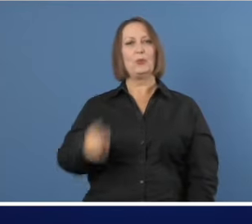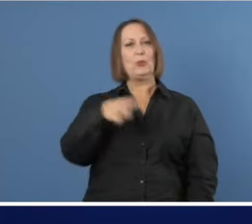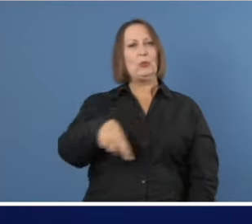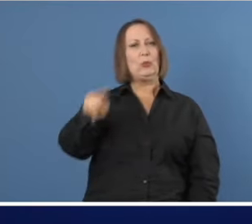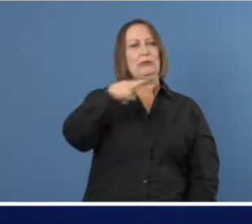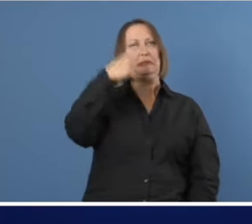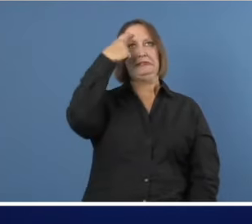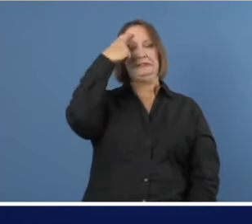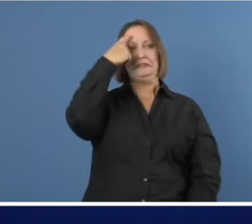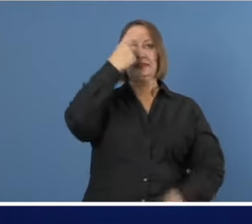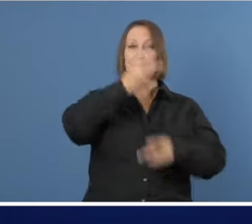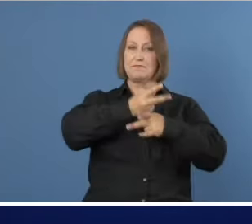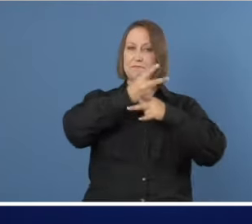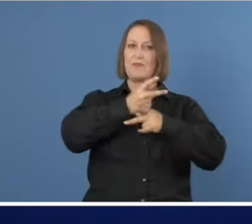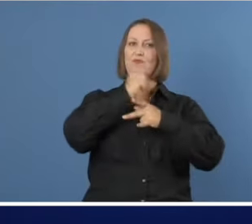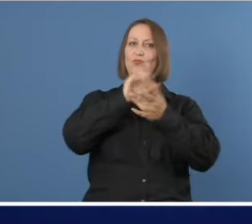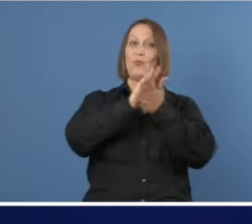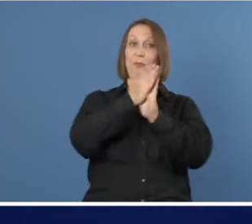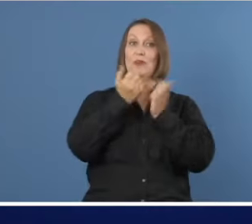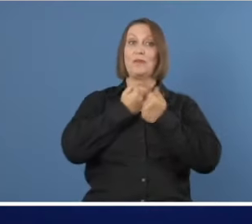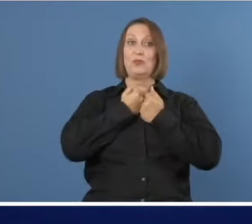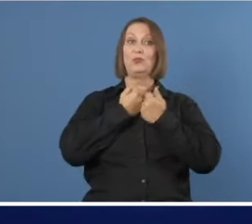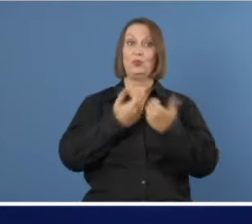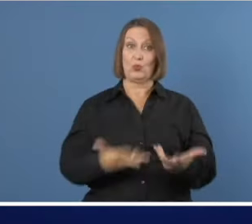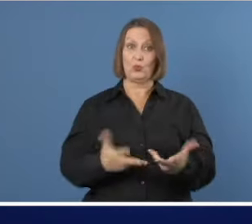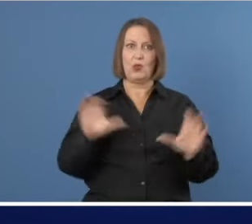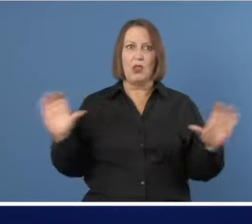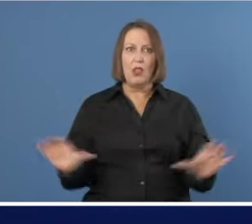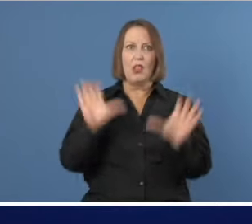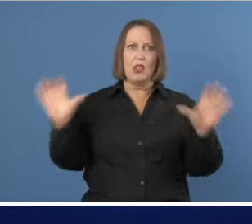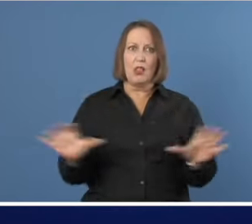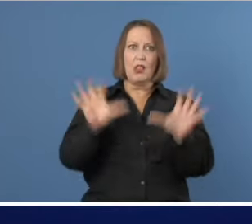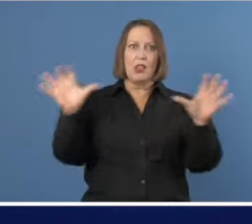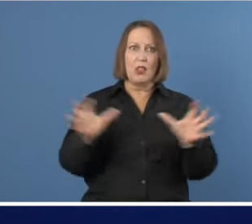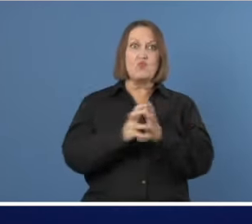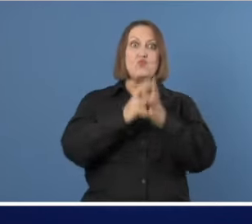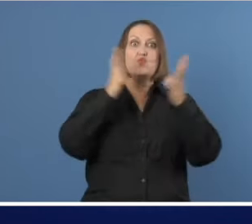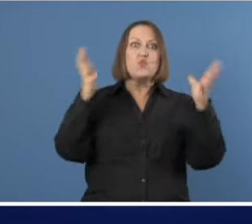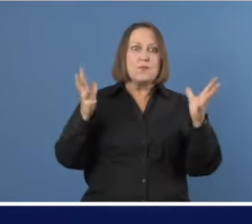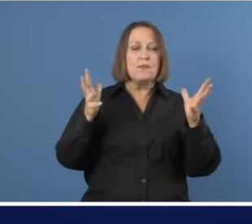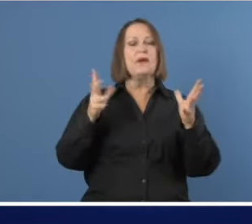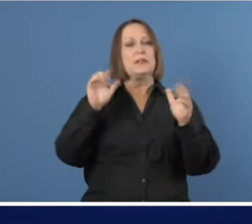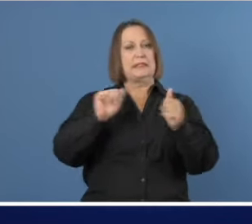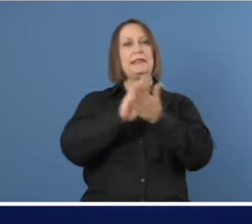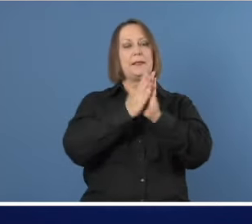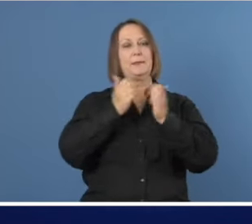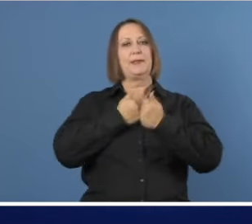Be aware of exhaustion. Don't try to do too much at once.